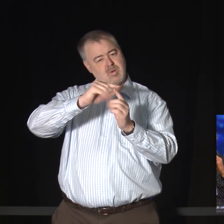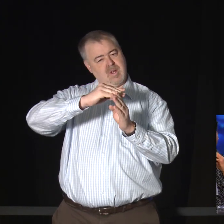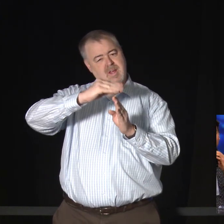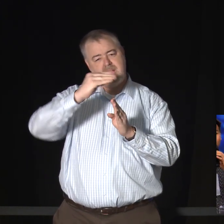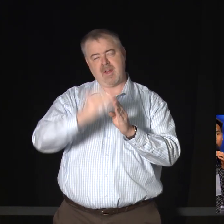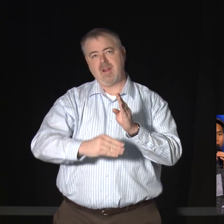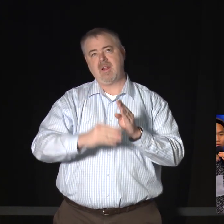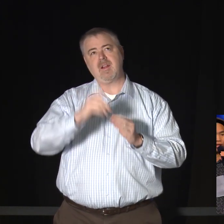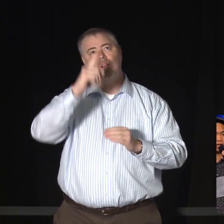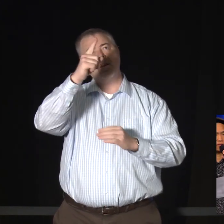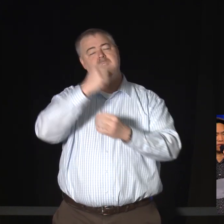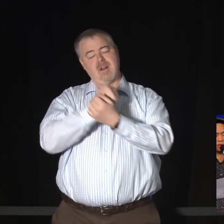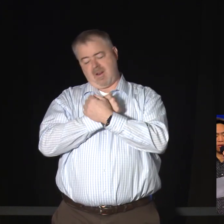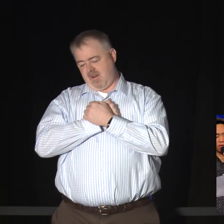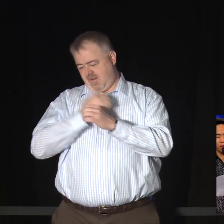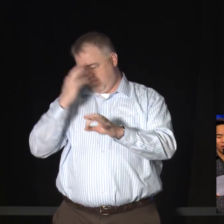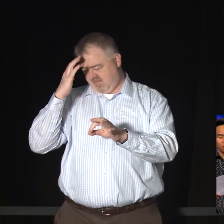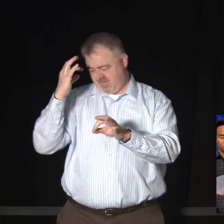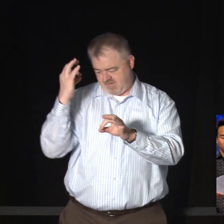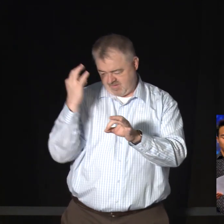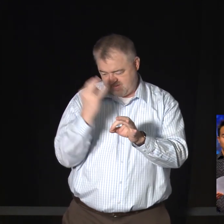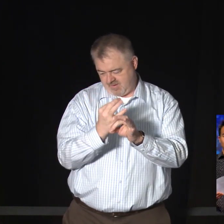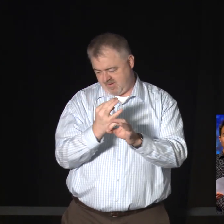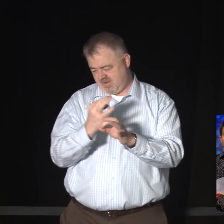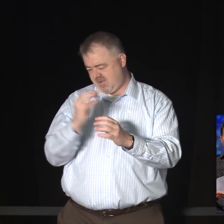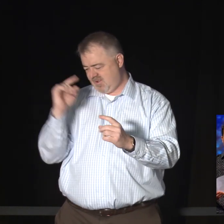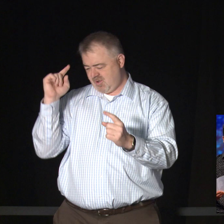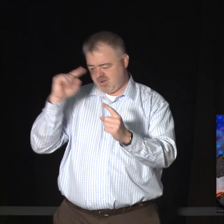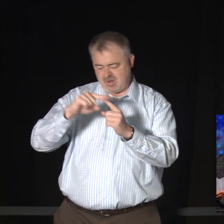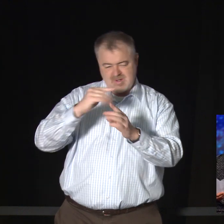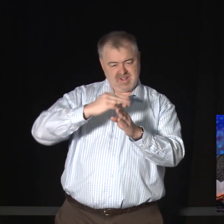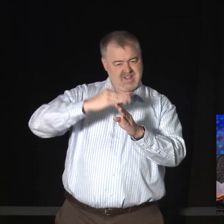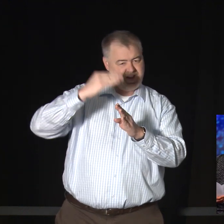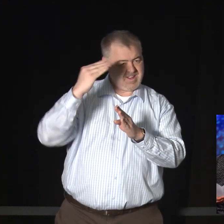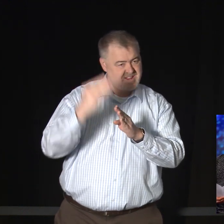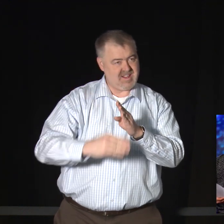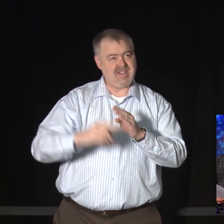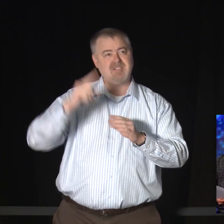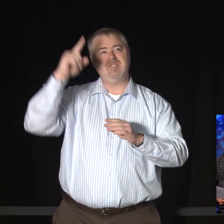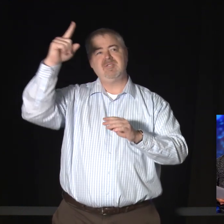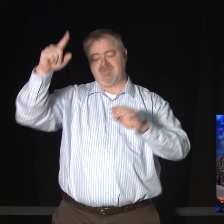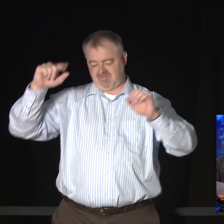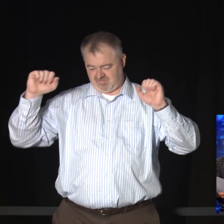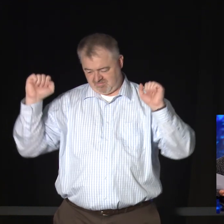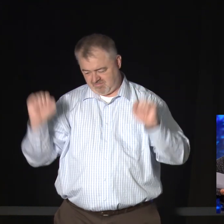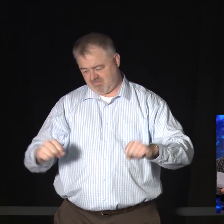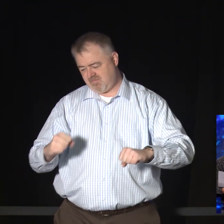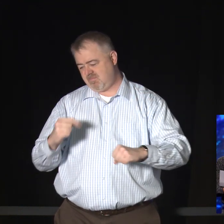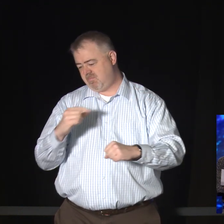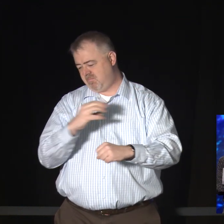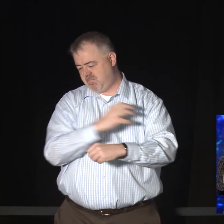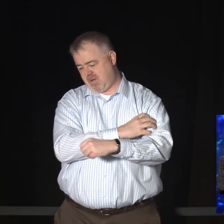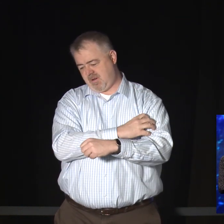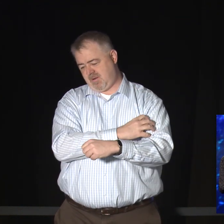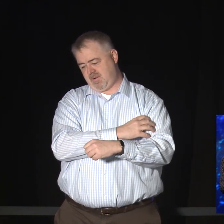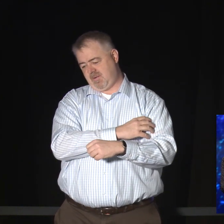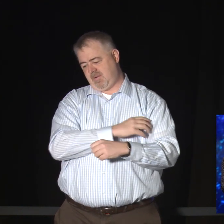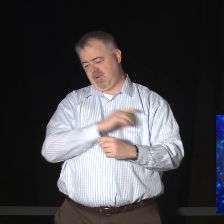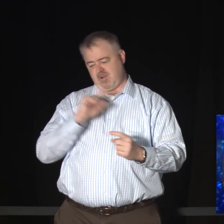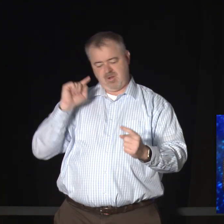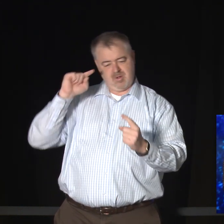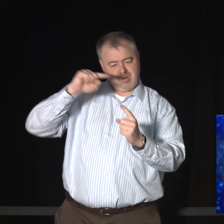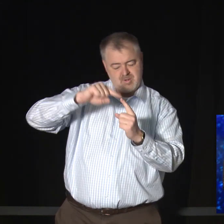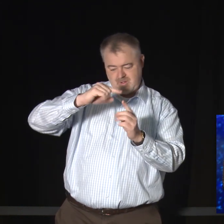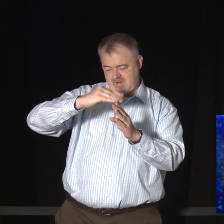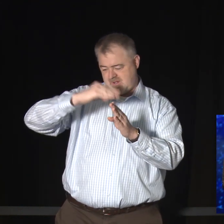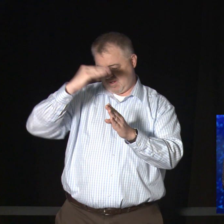his heart is faithful, to the end his hand is able, to the end